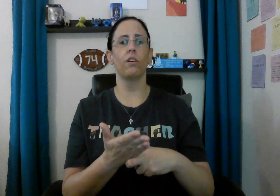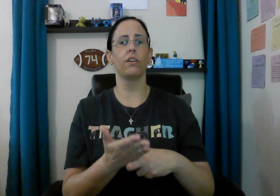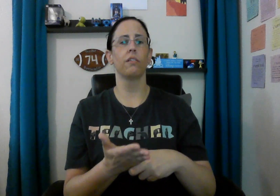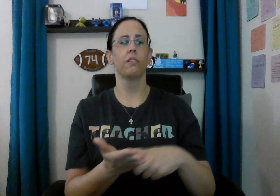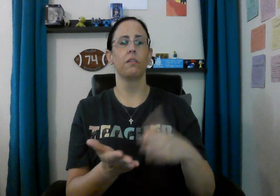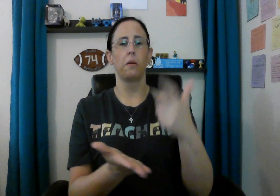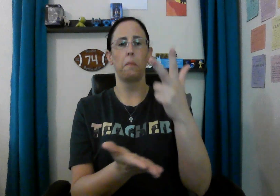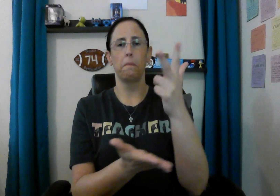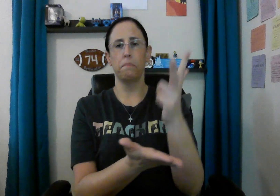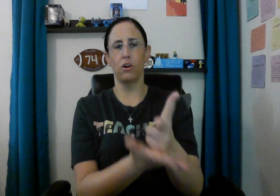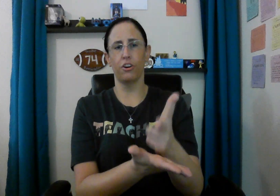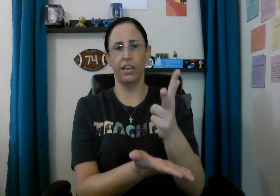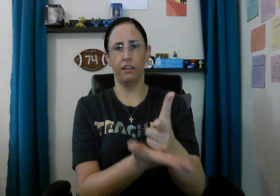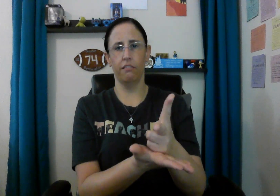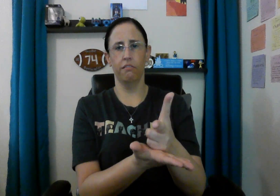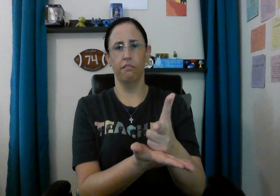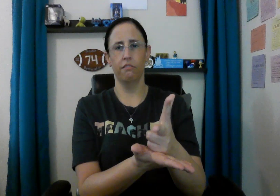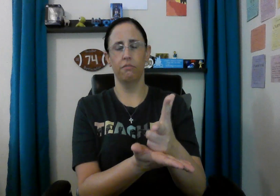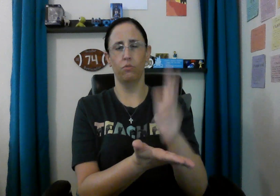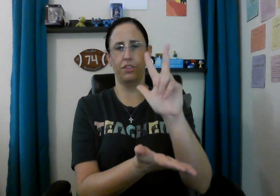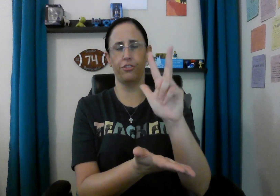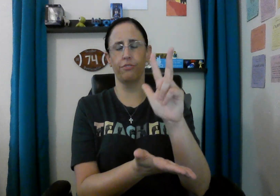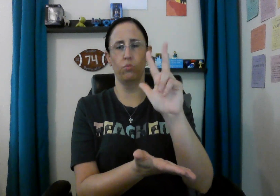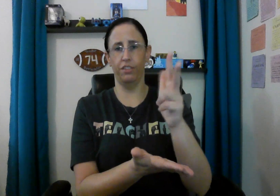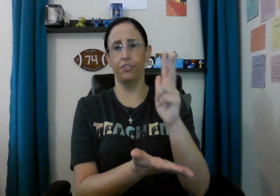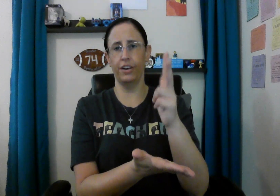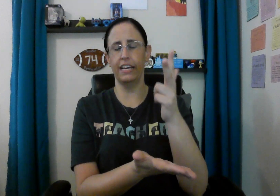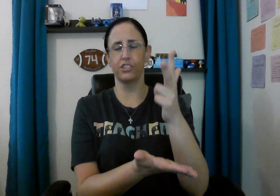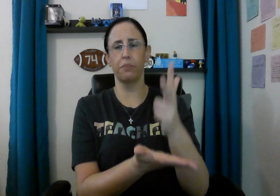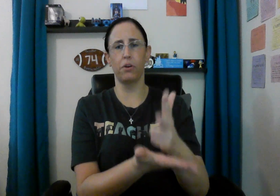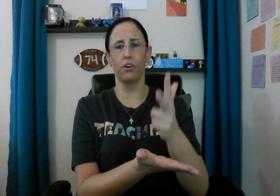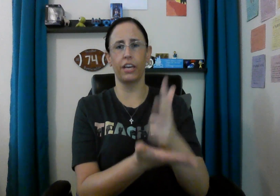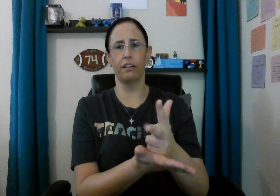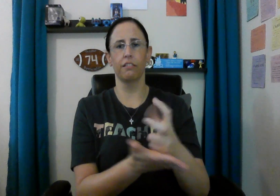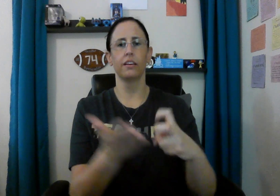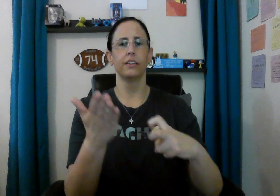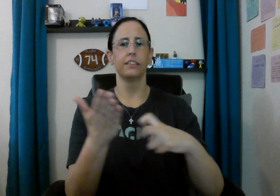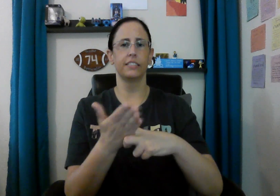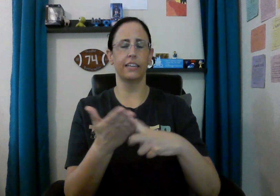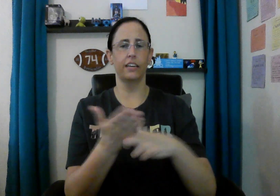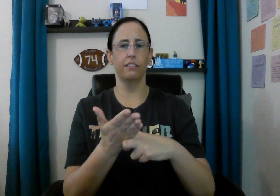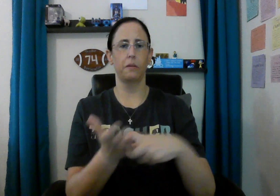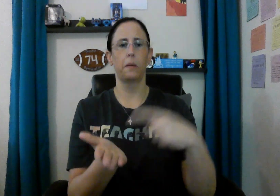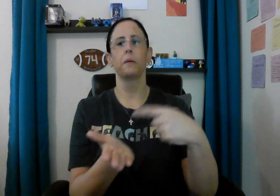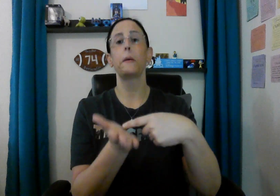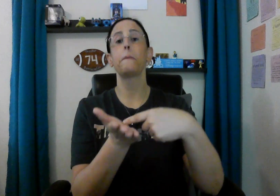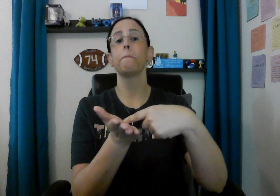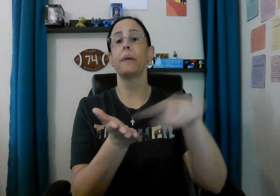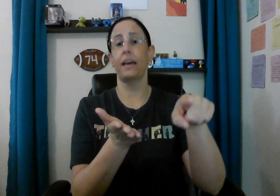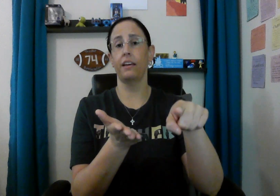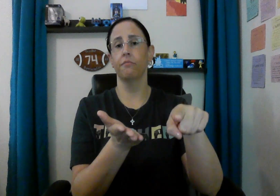or parking with a 3 handshake, parking ticket, pay.